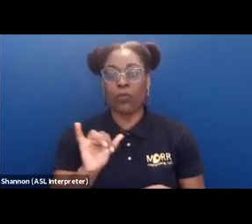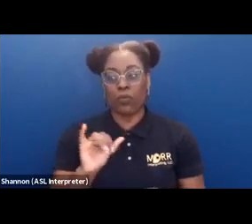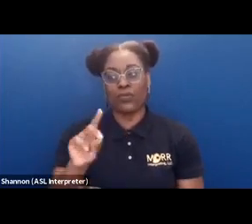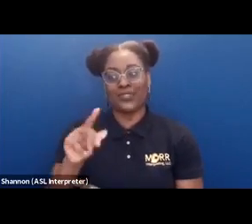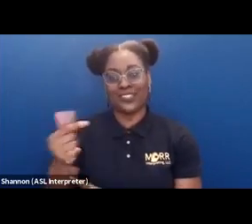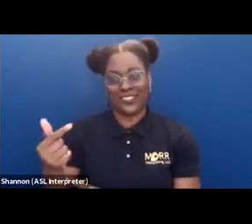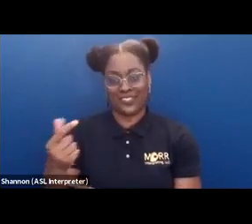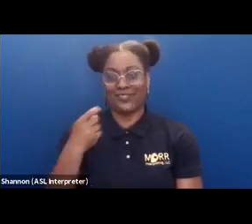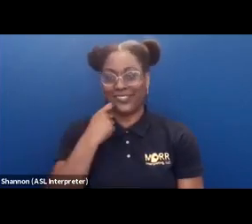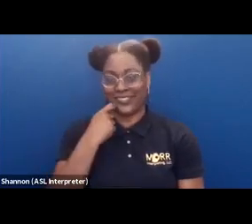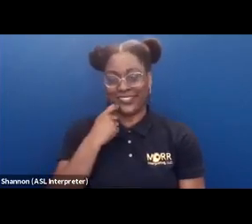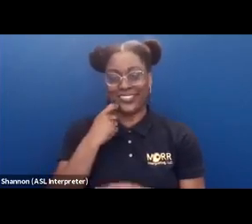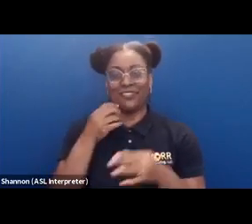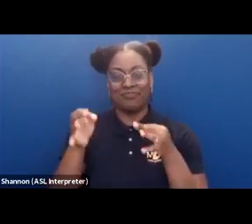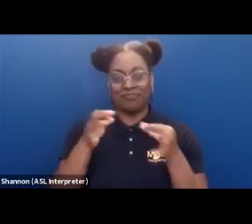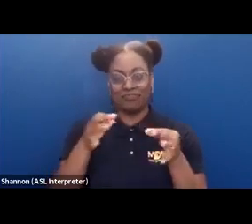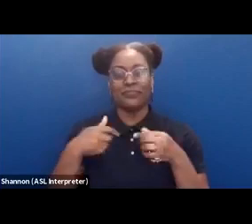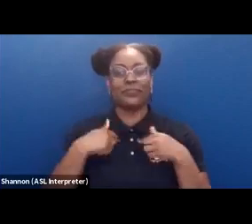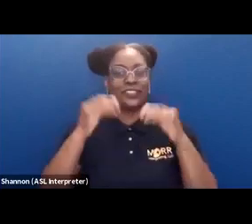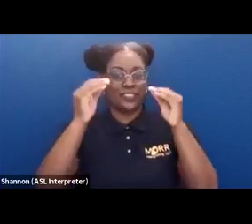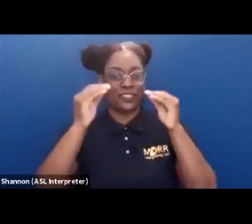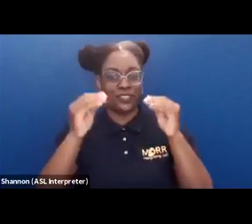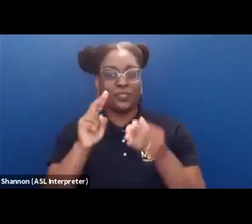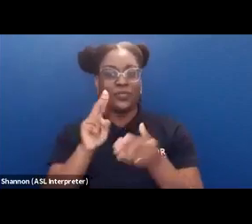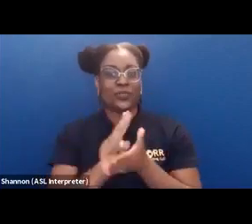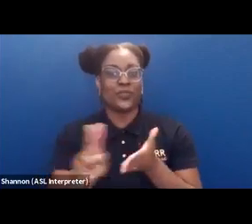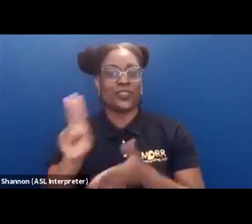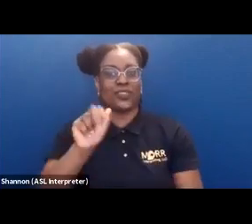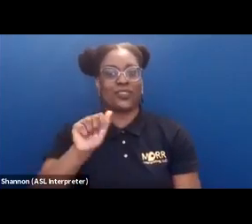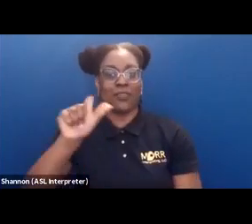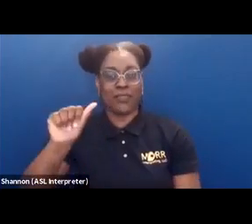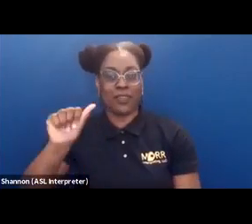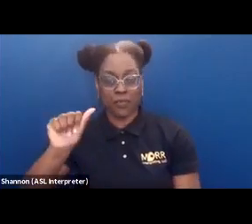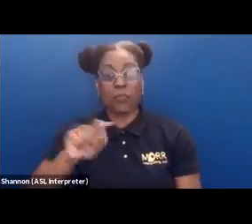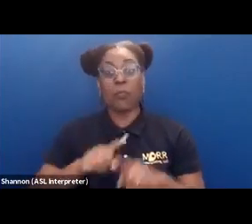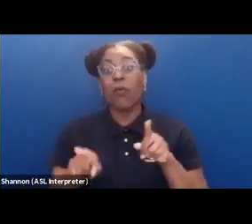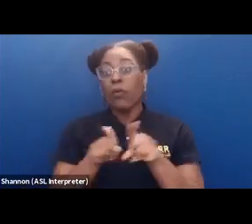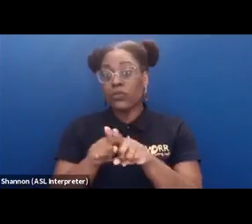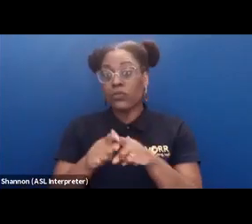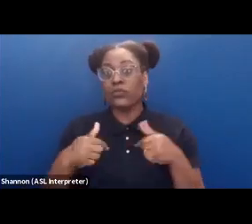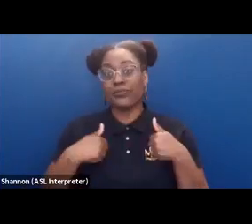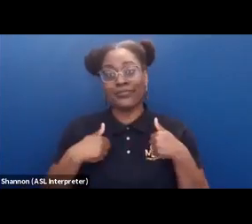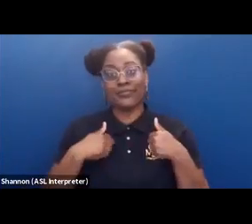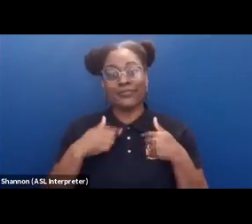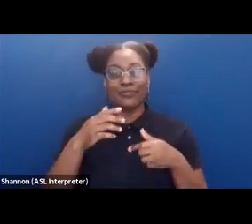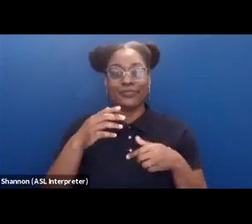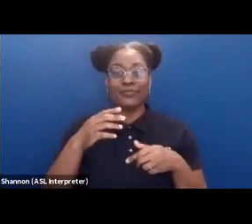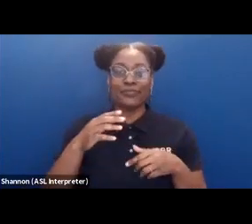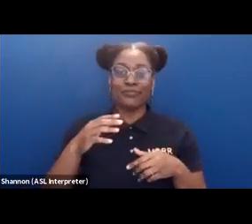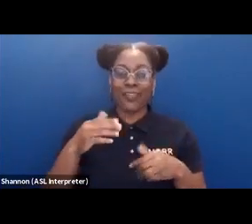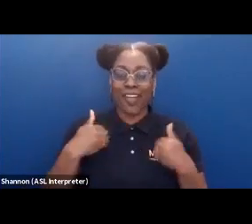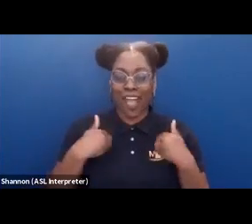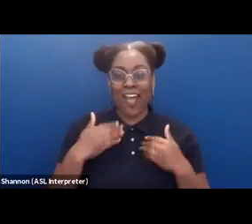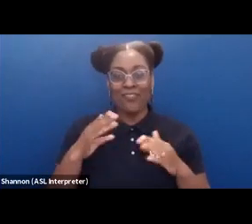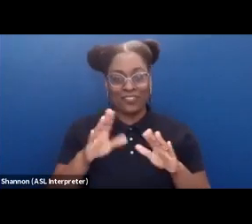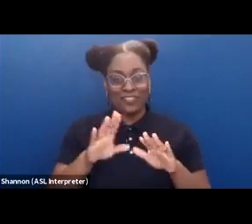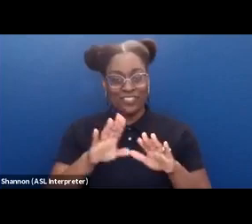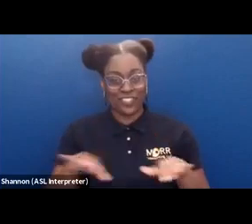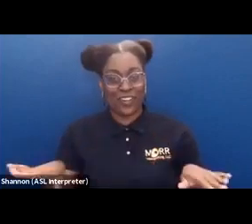of Alabama, but I'm also a parent of a teenager in a public high school in my town